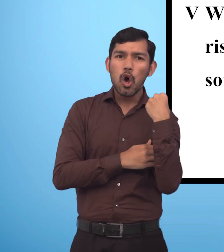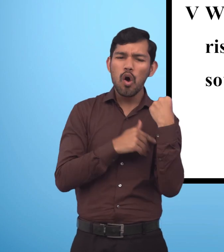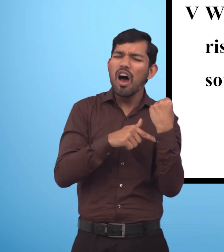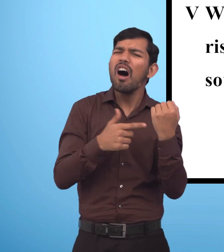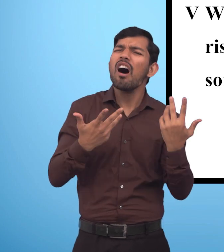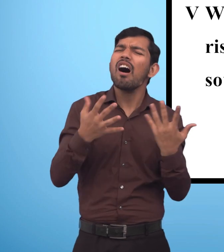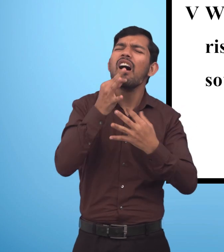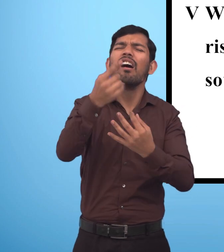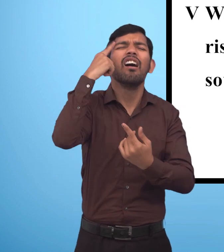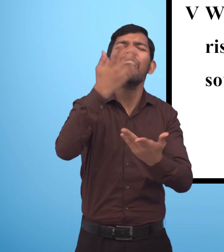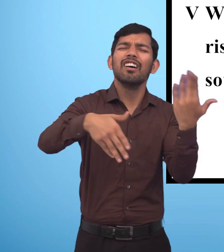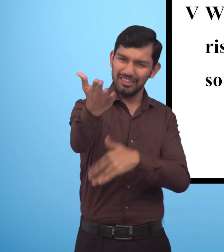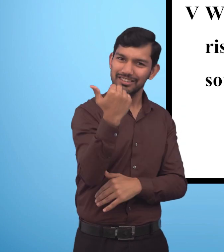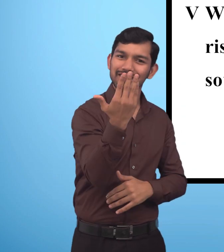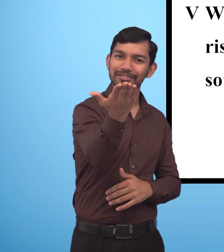of art?